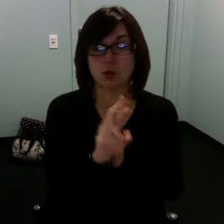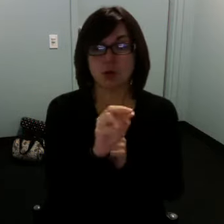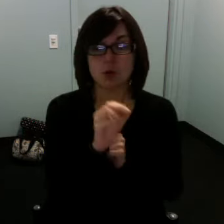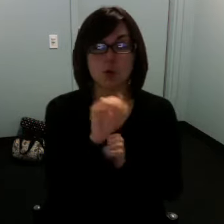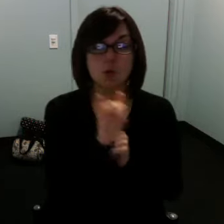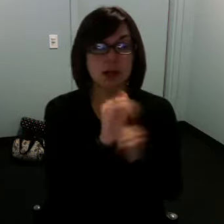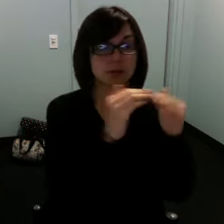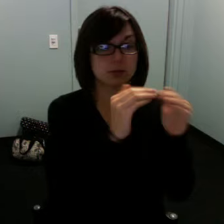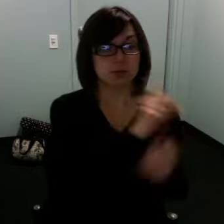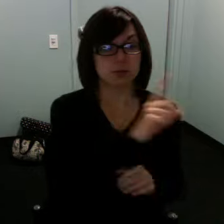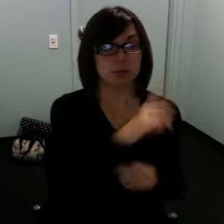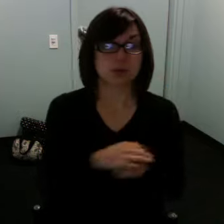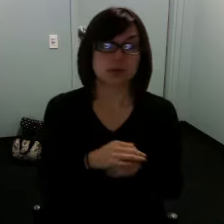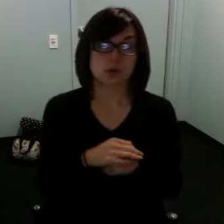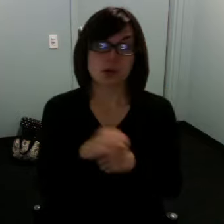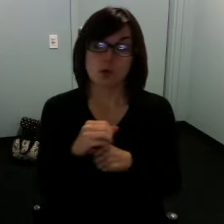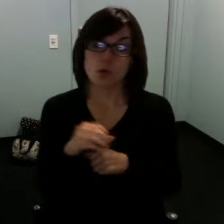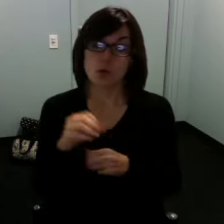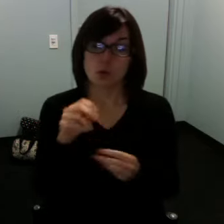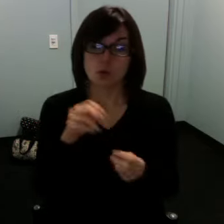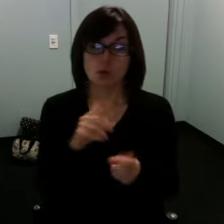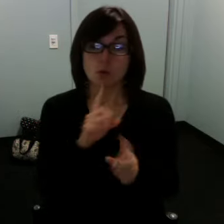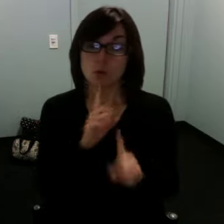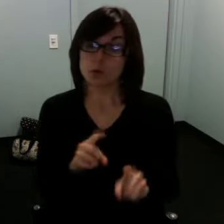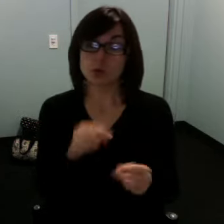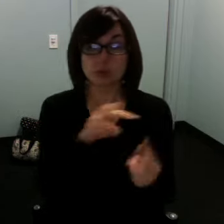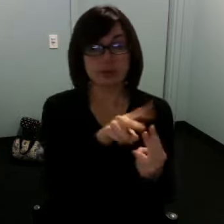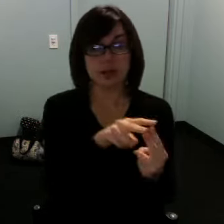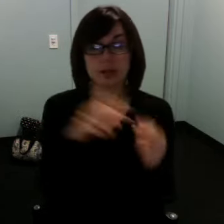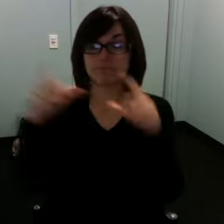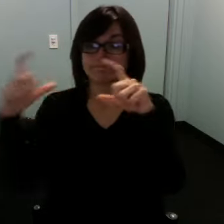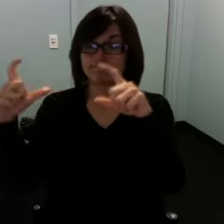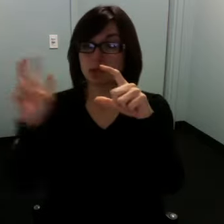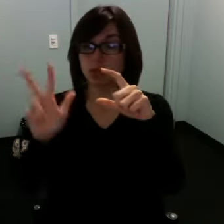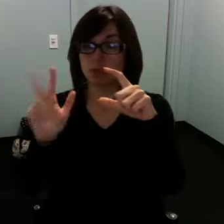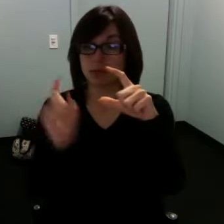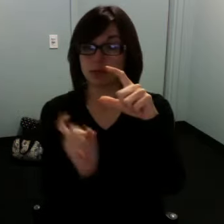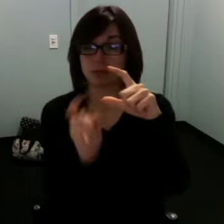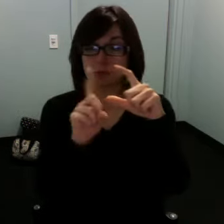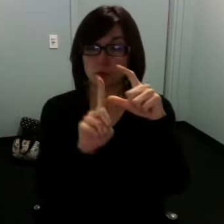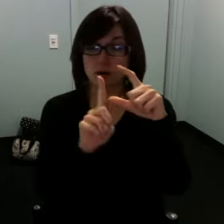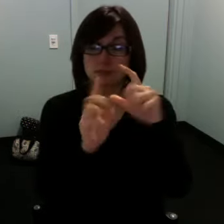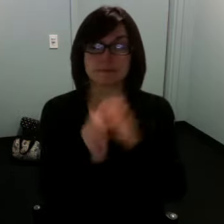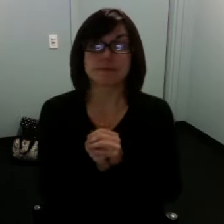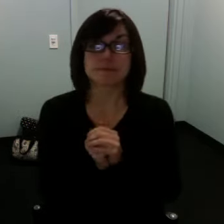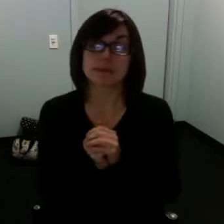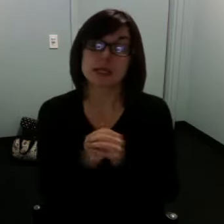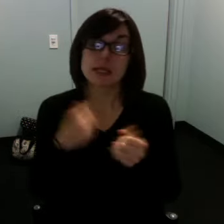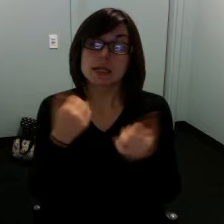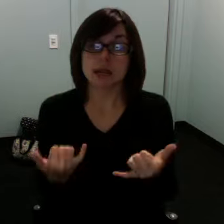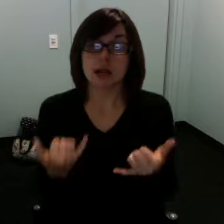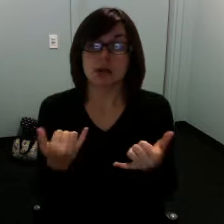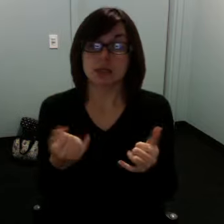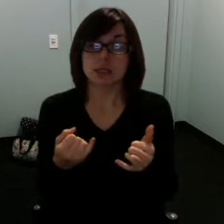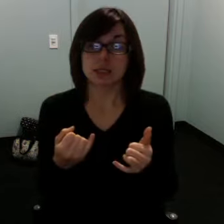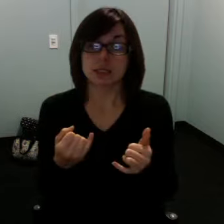ordered pair, simply 3, 1. Let's quickly confirm that 3, 1 really is a solution